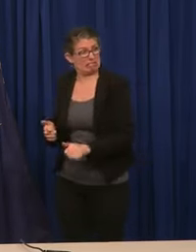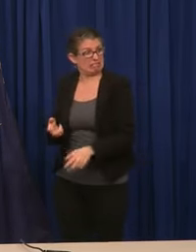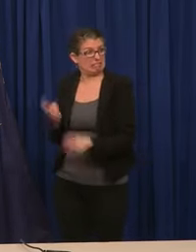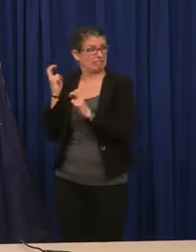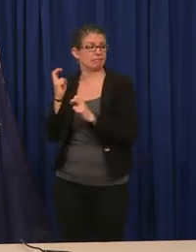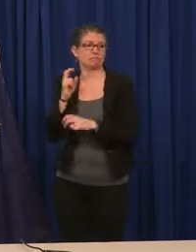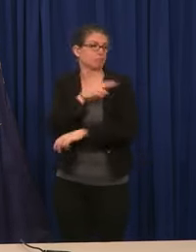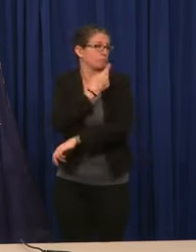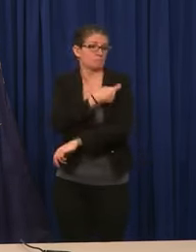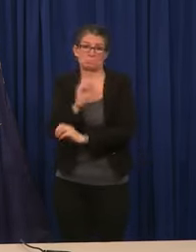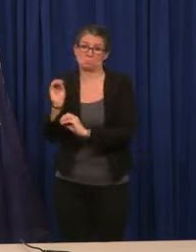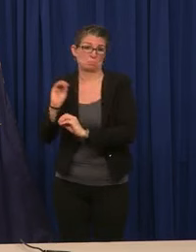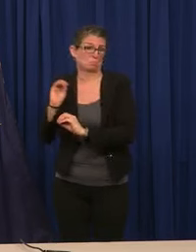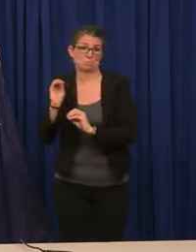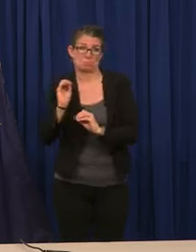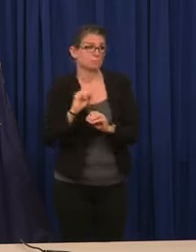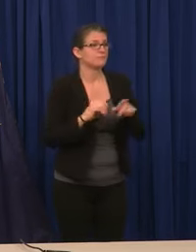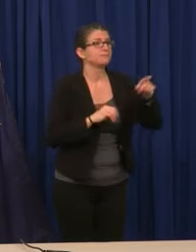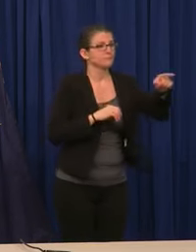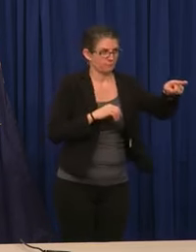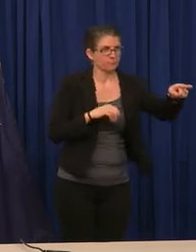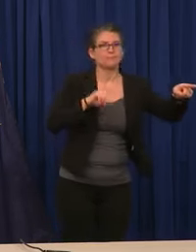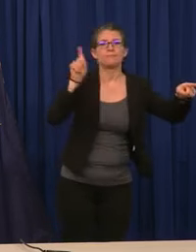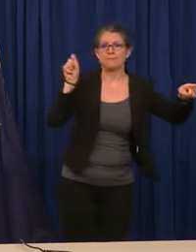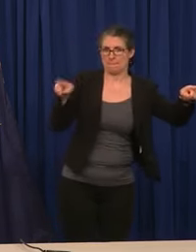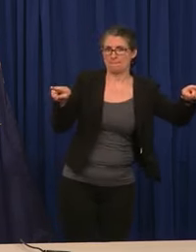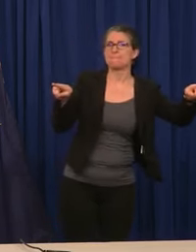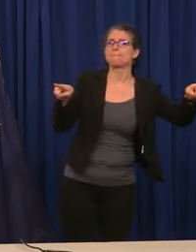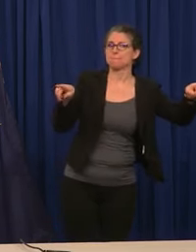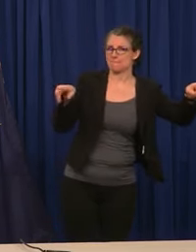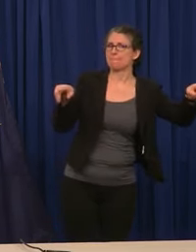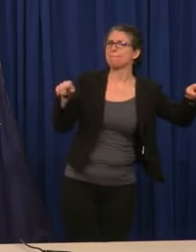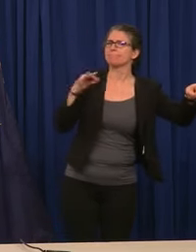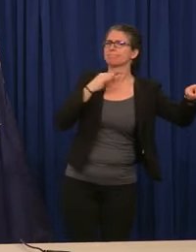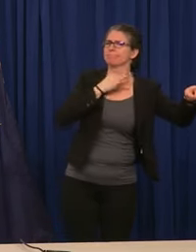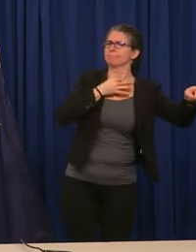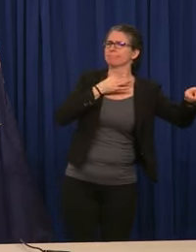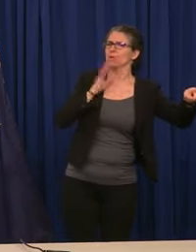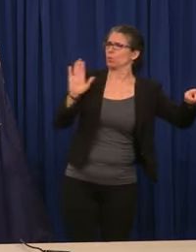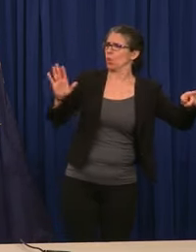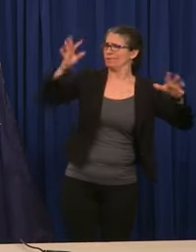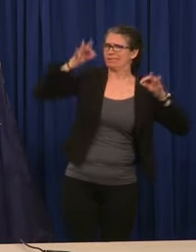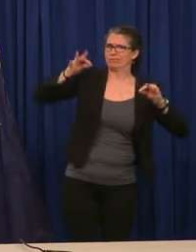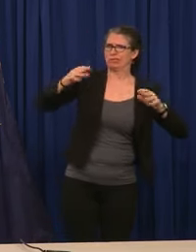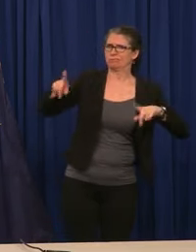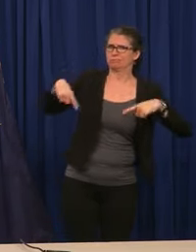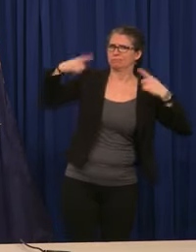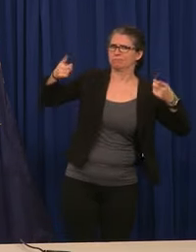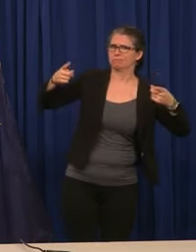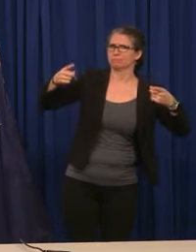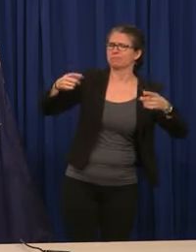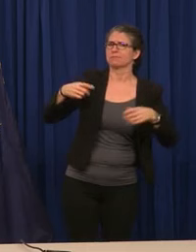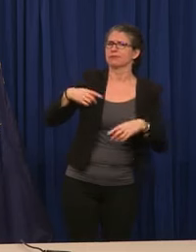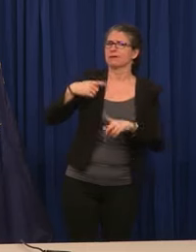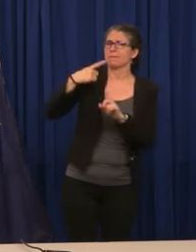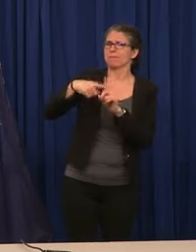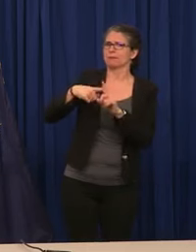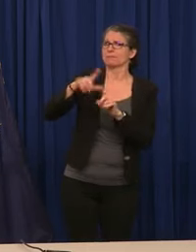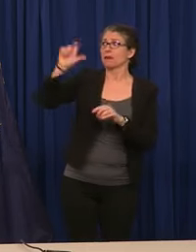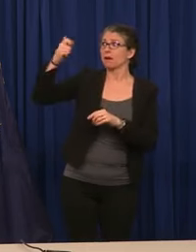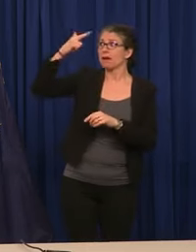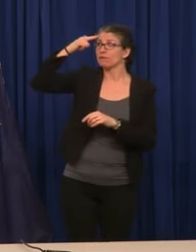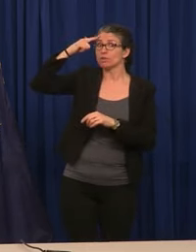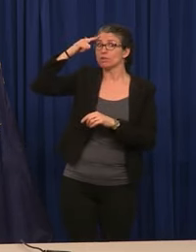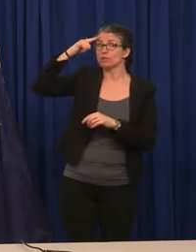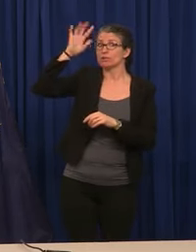seeing a coalescing around decision making? And by that, I mean a lot of governors coming out and issuing stay-at-home orders yesterday, things